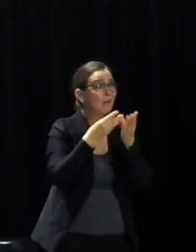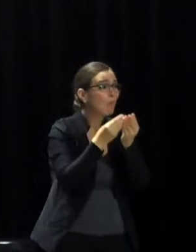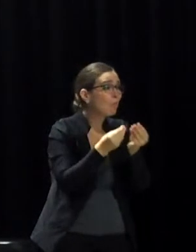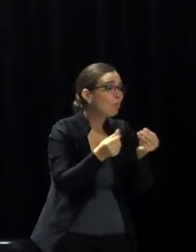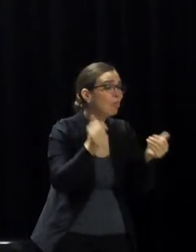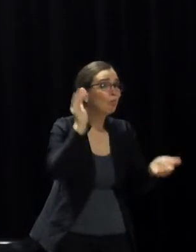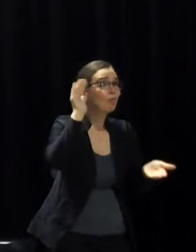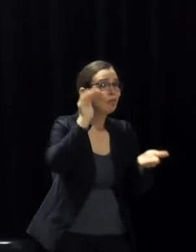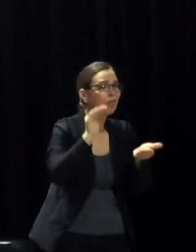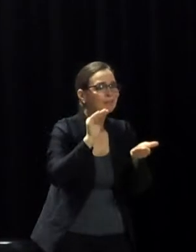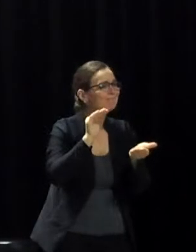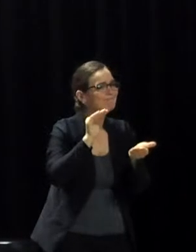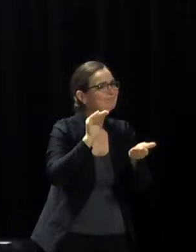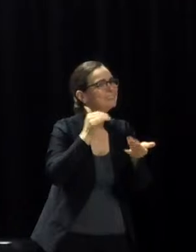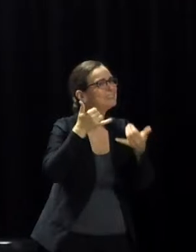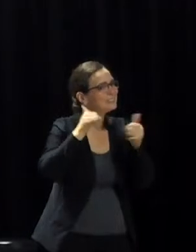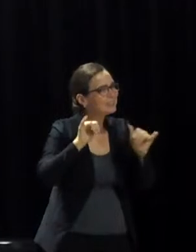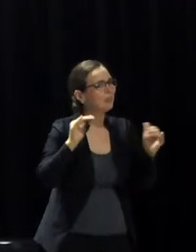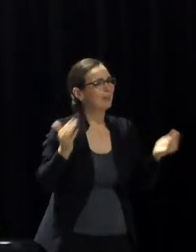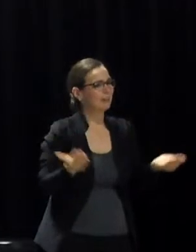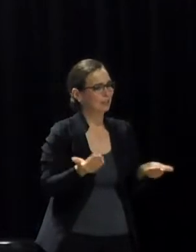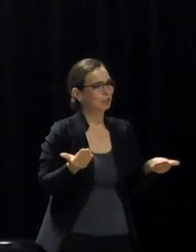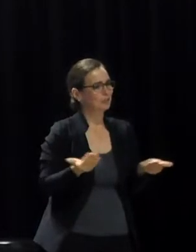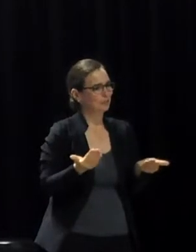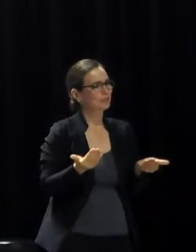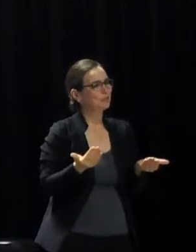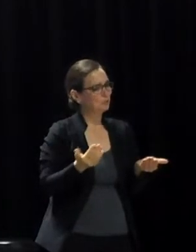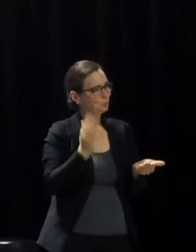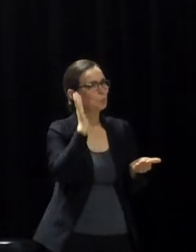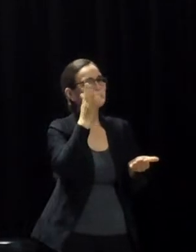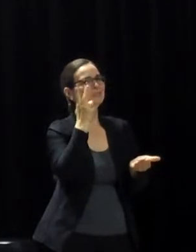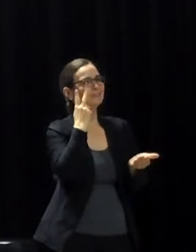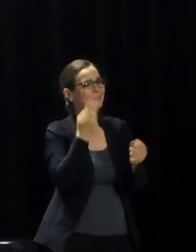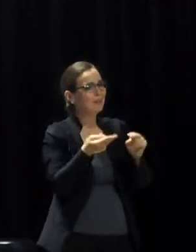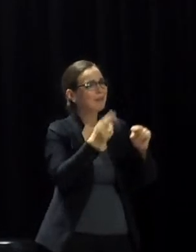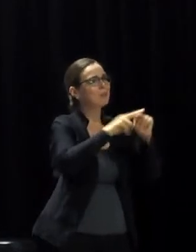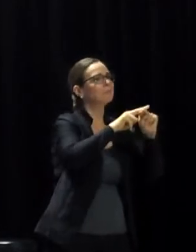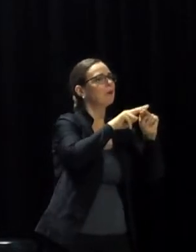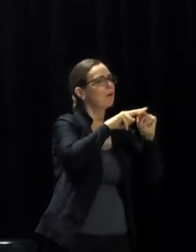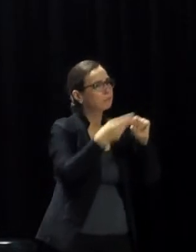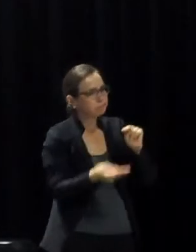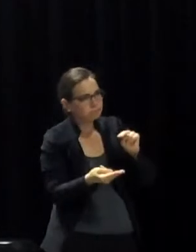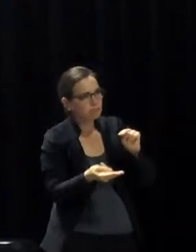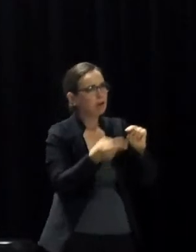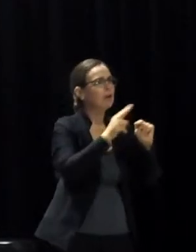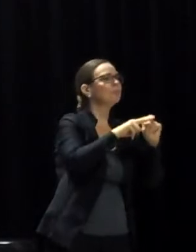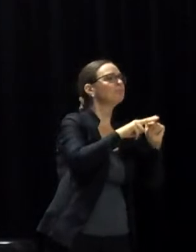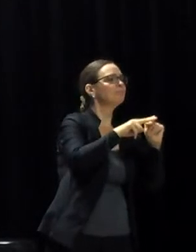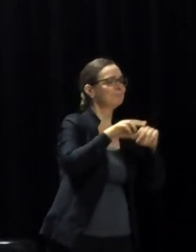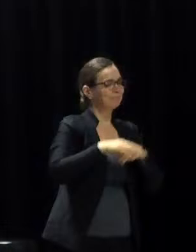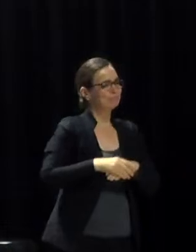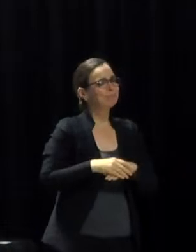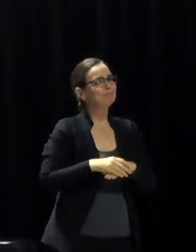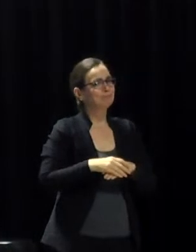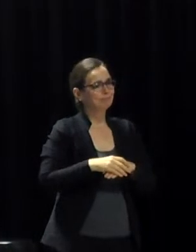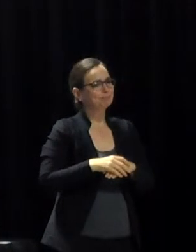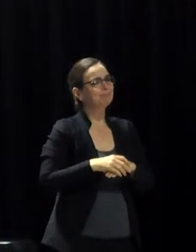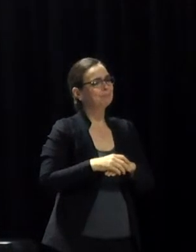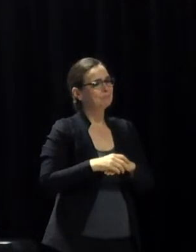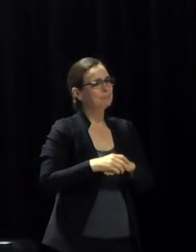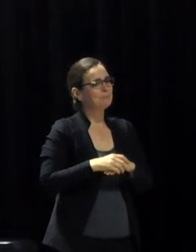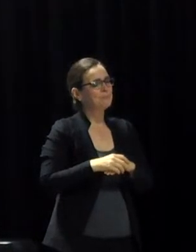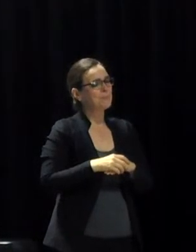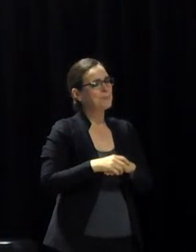weeks for us to see the changes in the modifications in people's behavior,